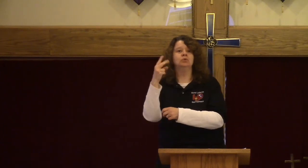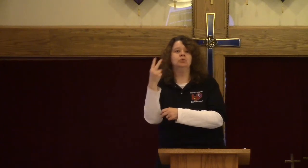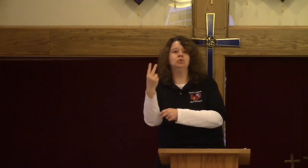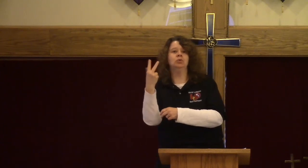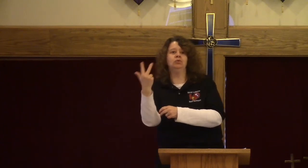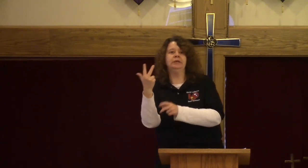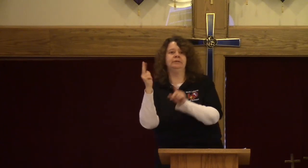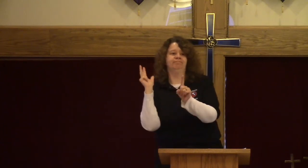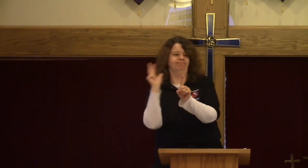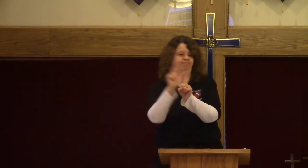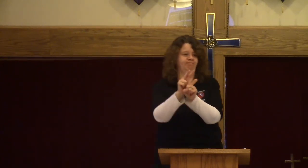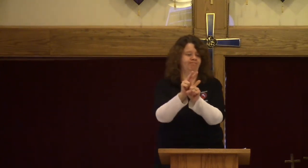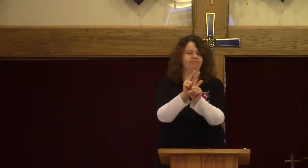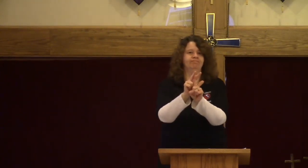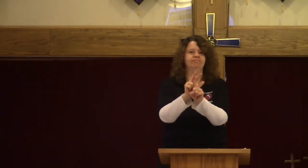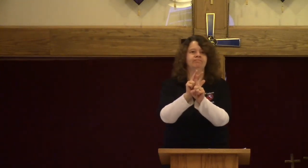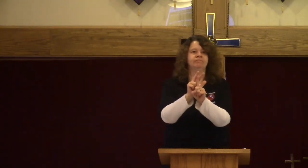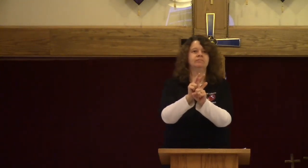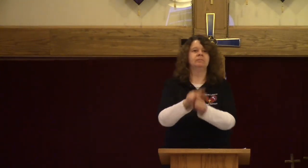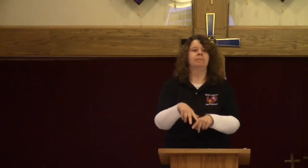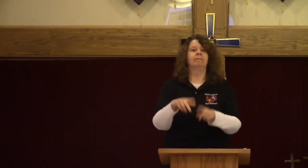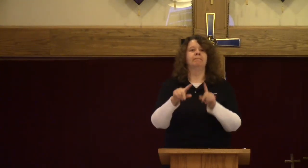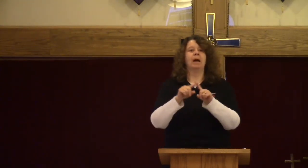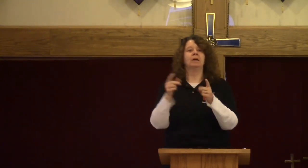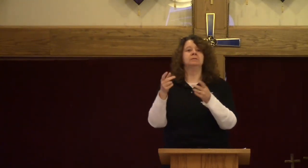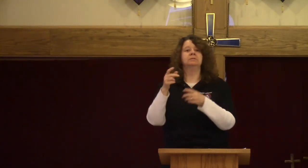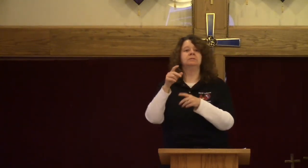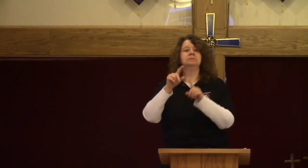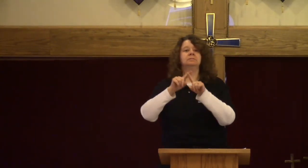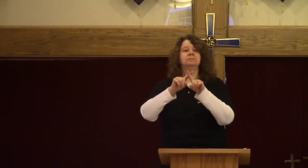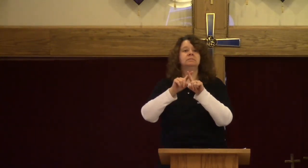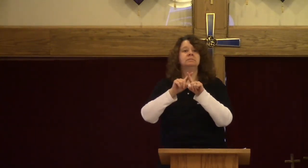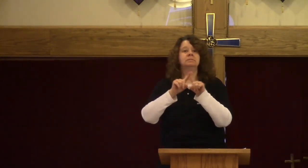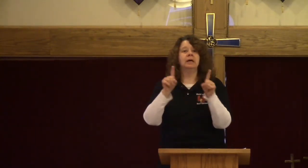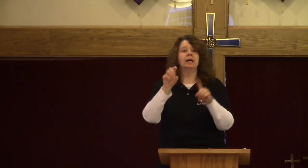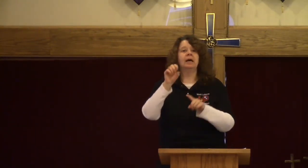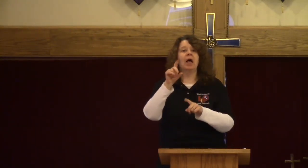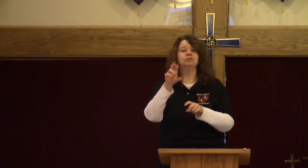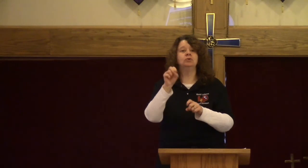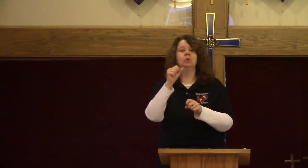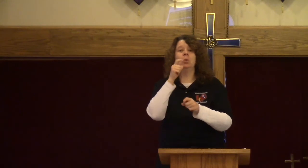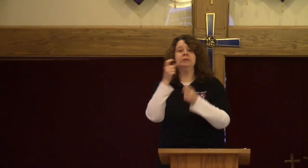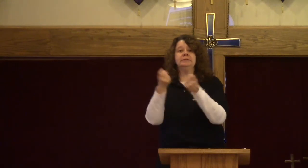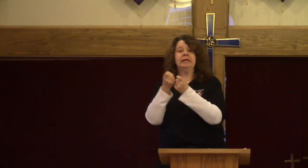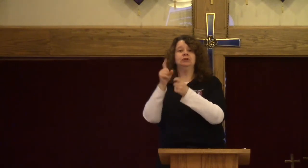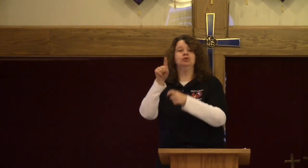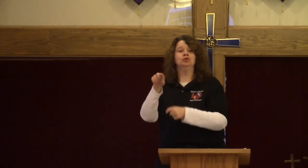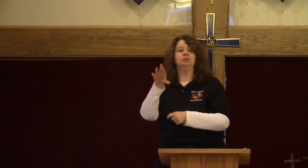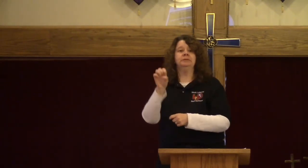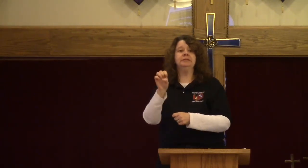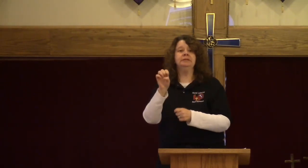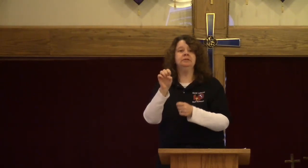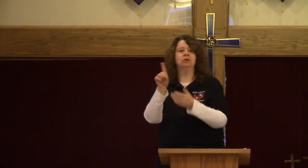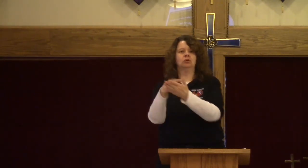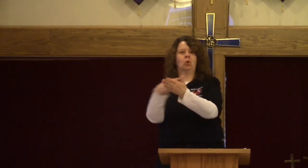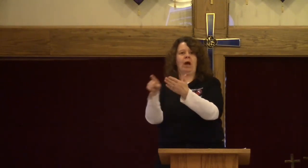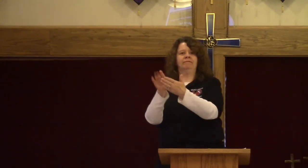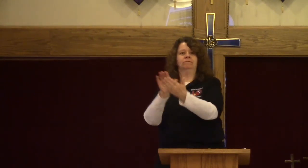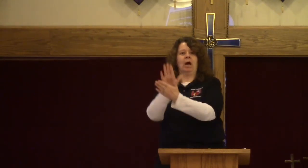or 3 witnesses bring it. But those elders, you know, if they're sinning, they should be corrected